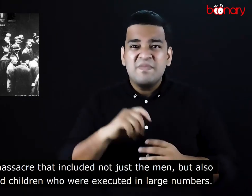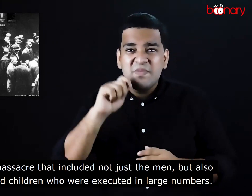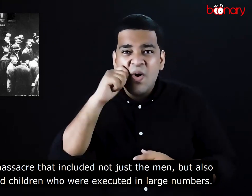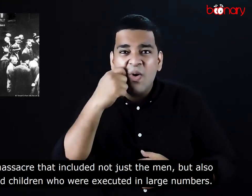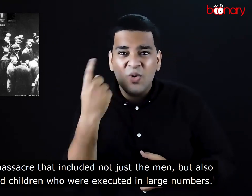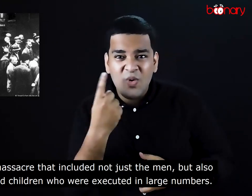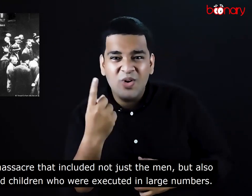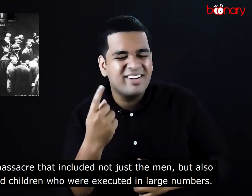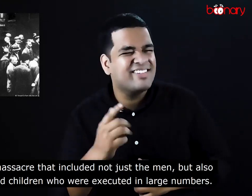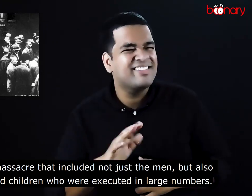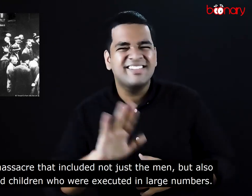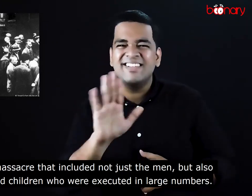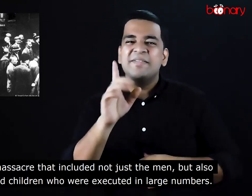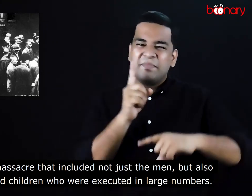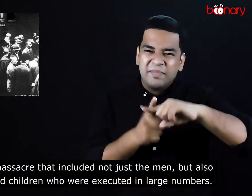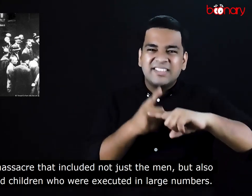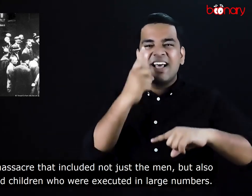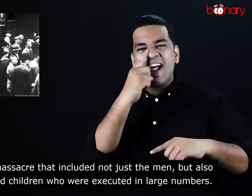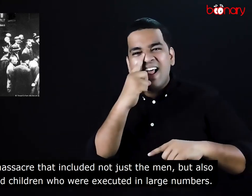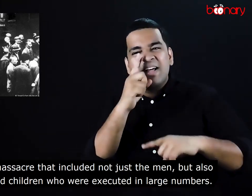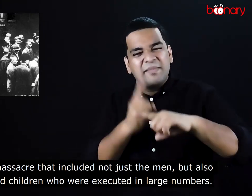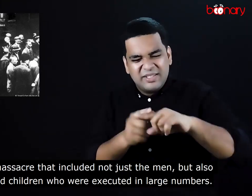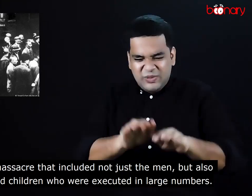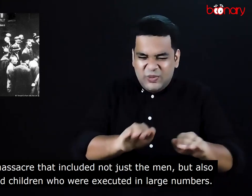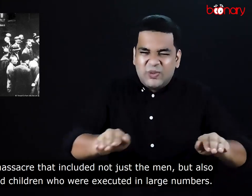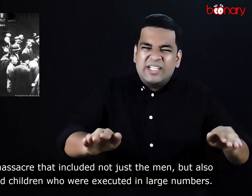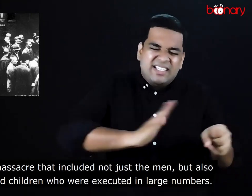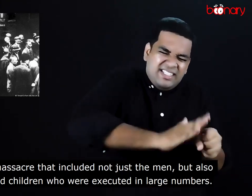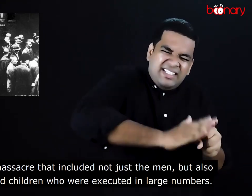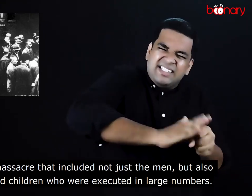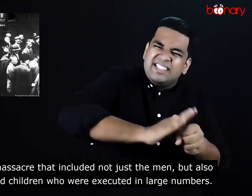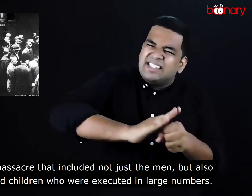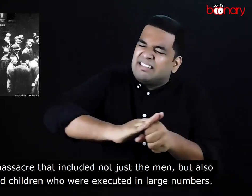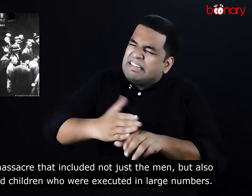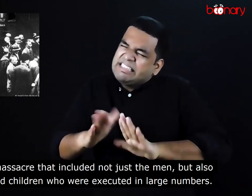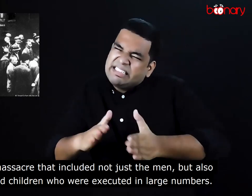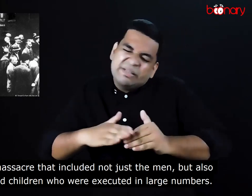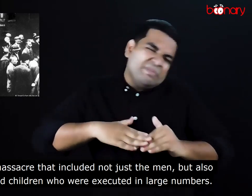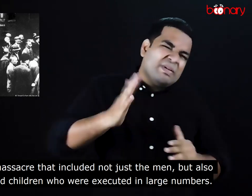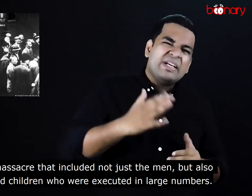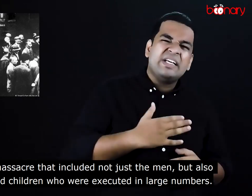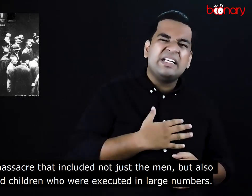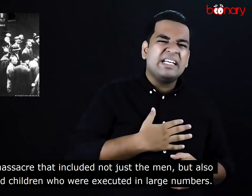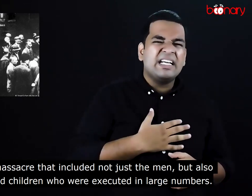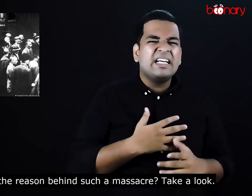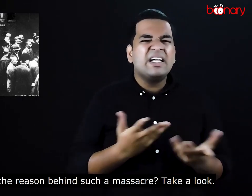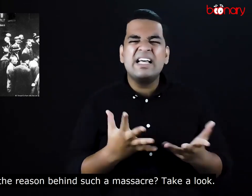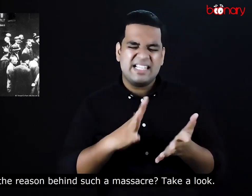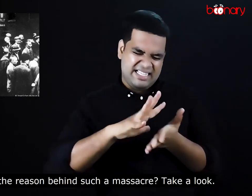massacre that included not just the men but also women and children who were executed in large numbers. What was the